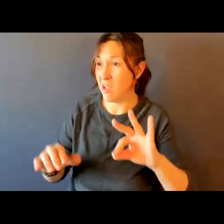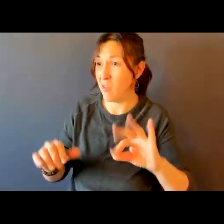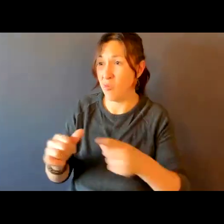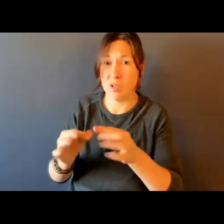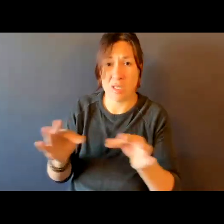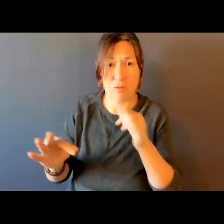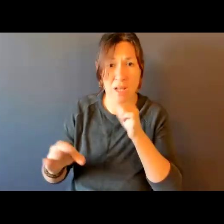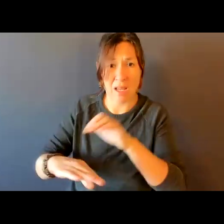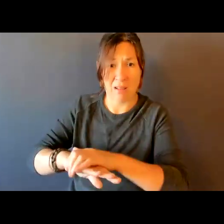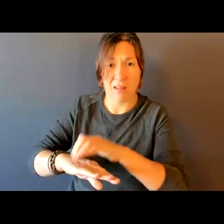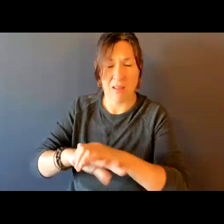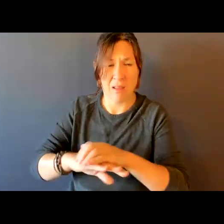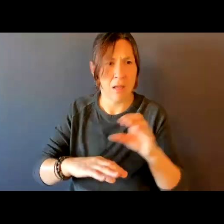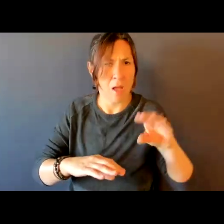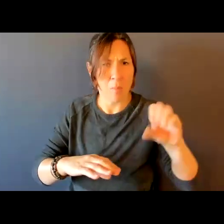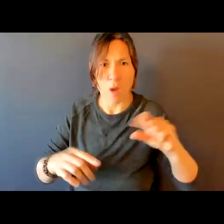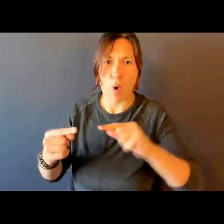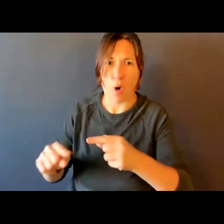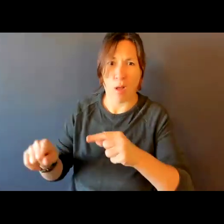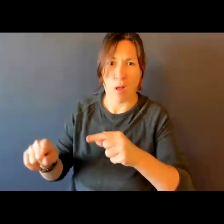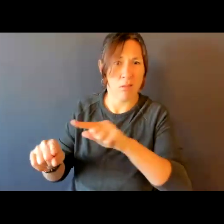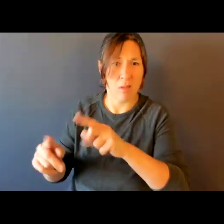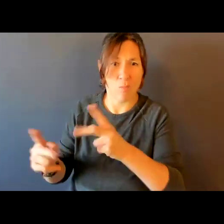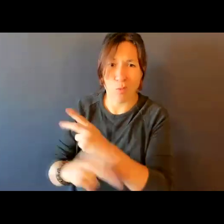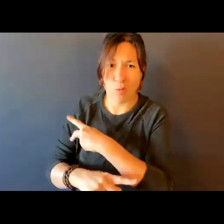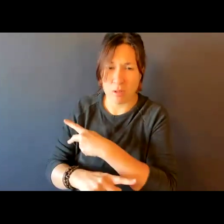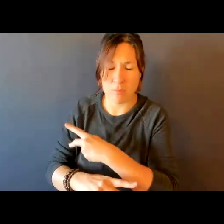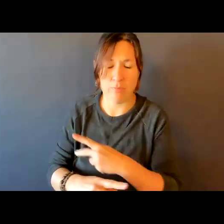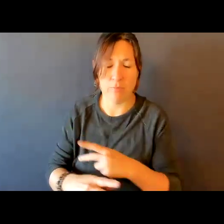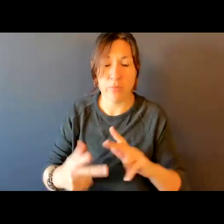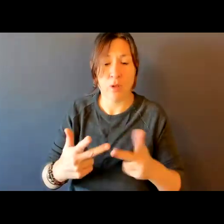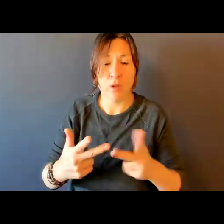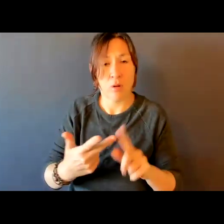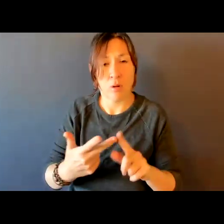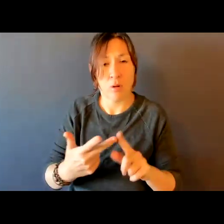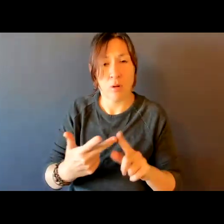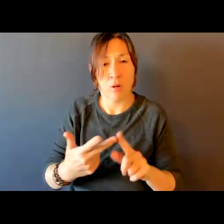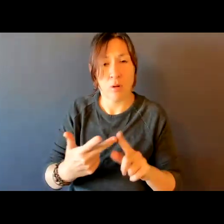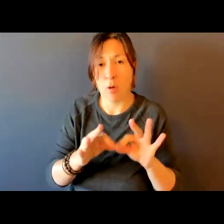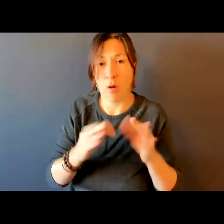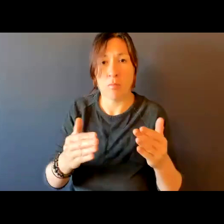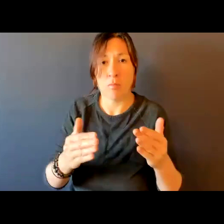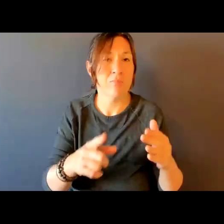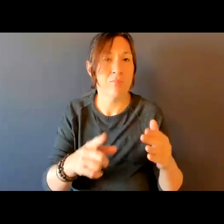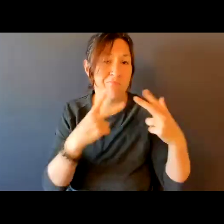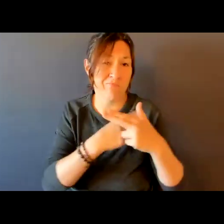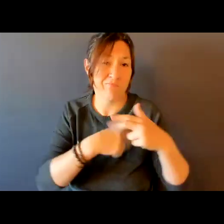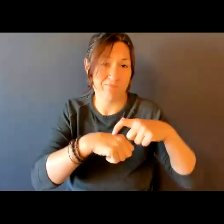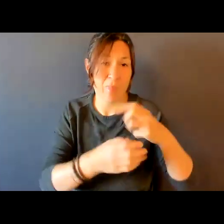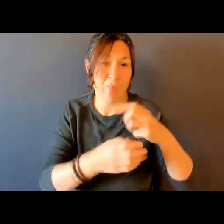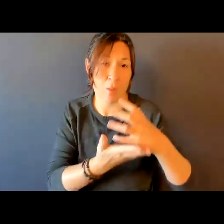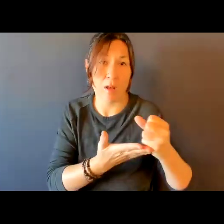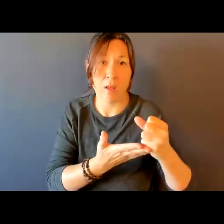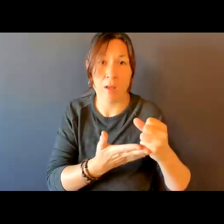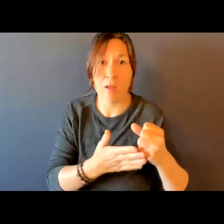is designed to harm these children the most. Number 3, we must move forward and provide. Thank you, Mr. Mike Heischman. Your time is up. That's